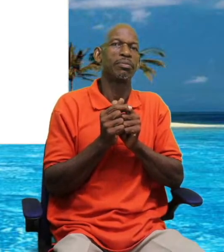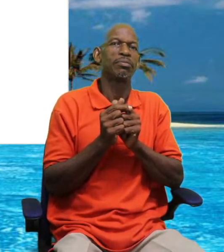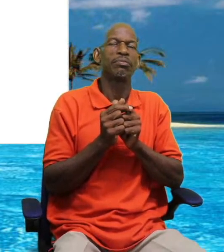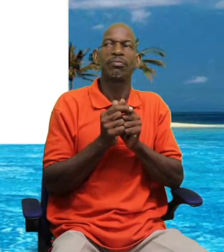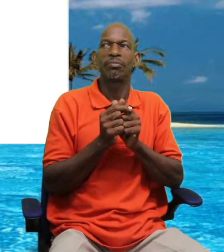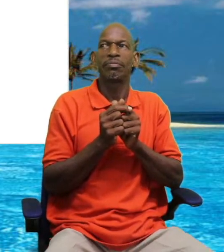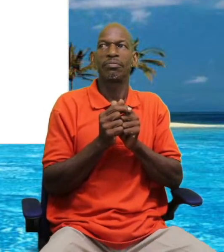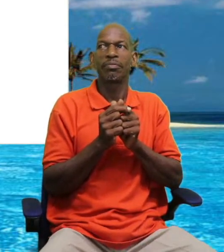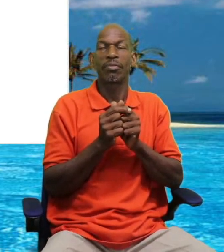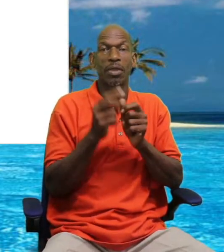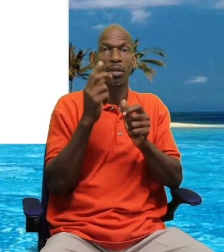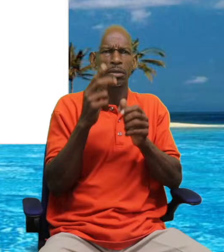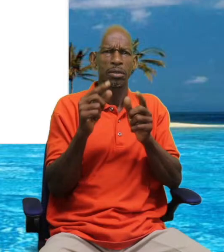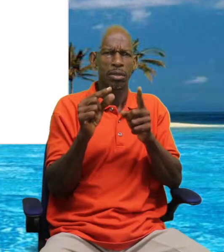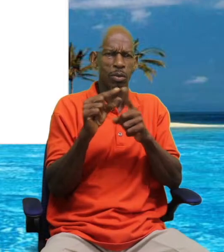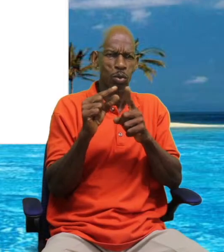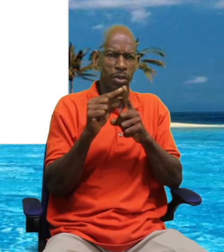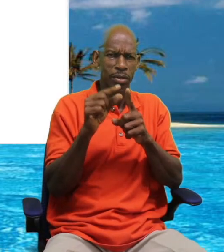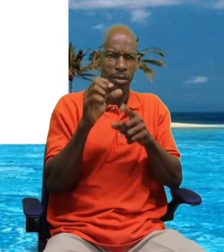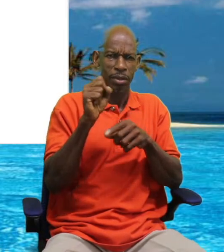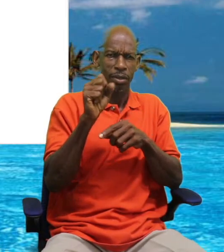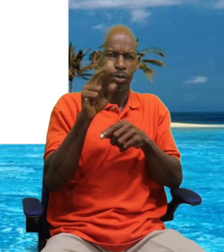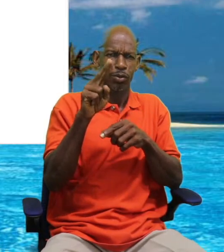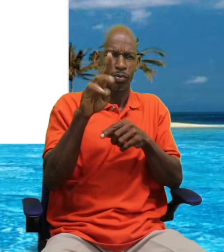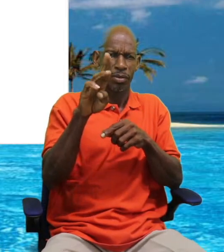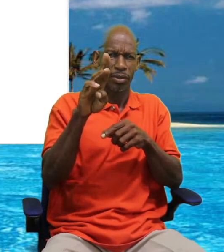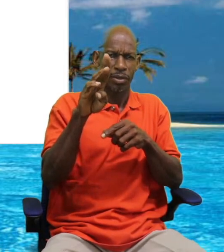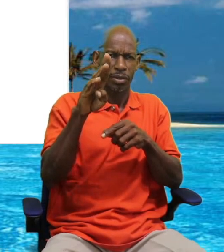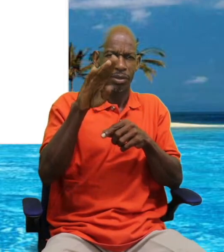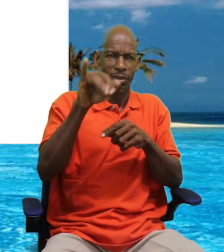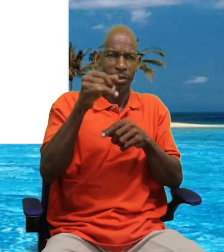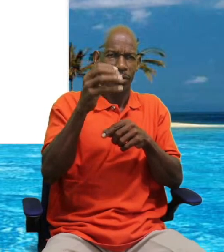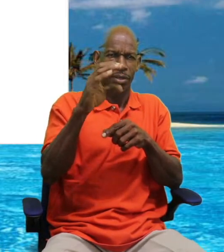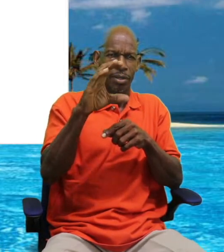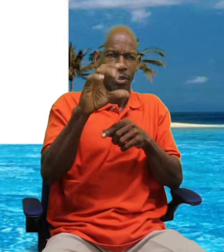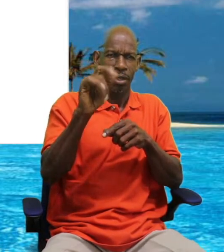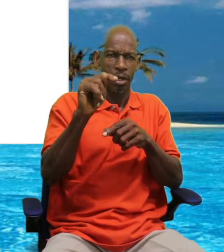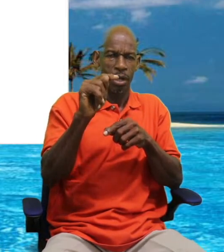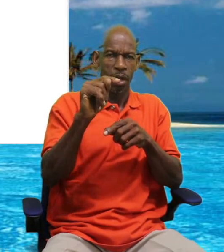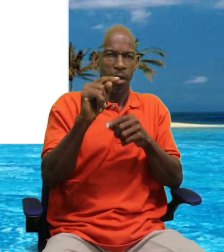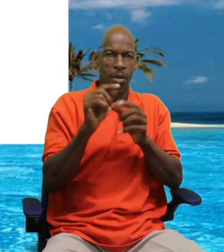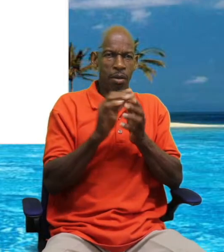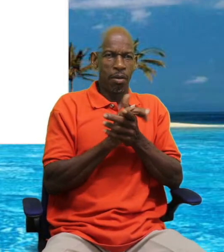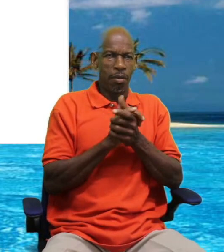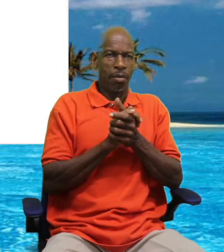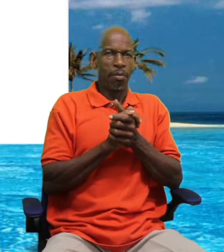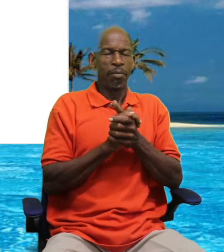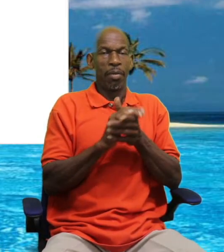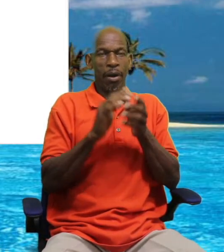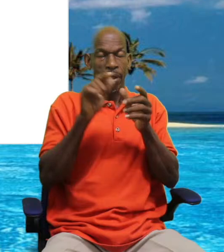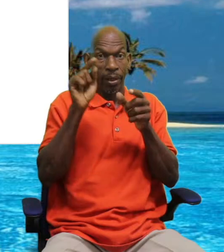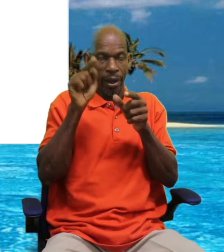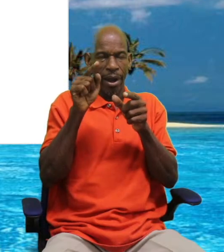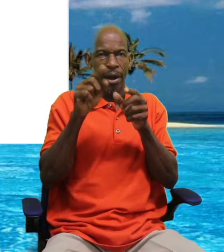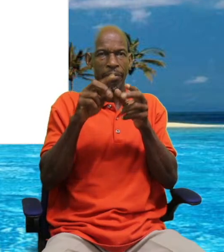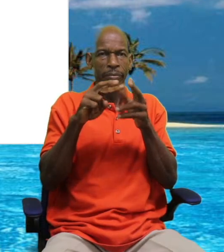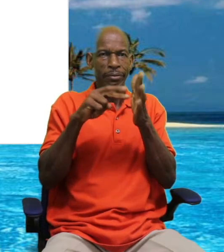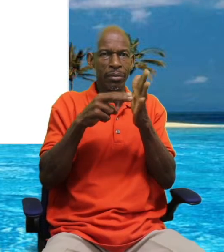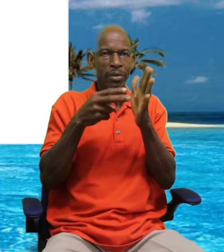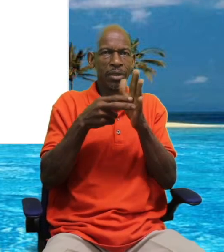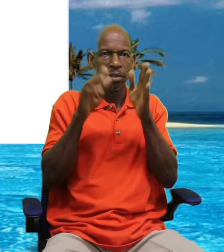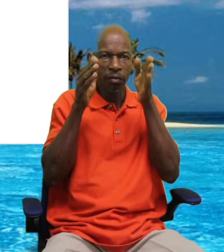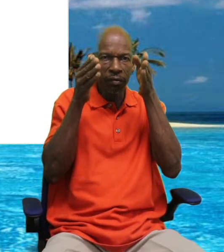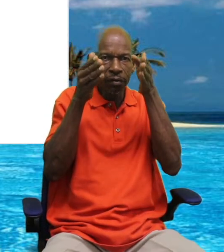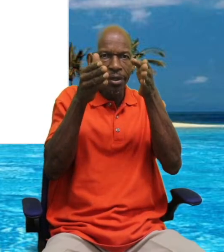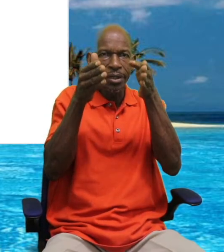circling the word subject. All right. And subject, we said the subject is the focus. The other word we